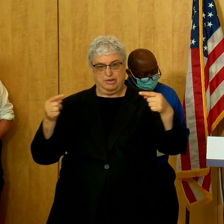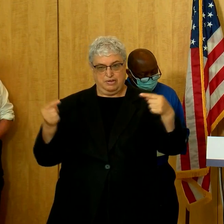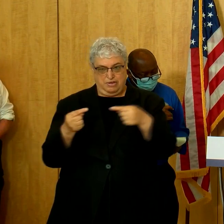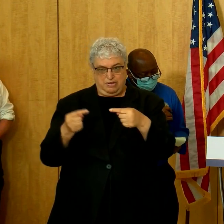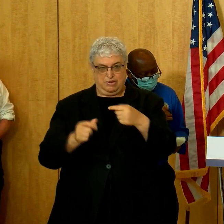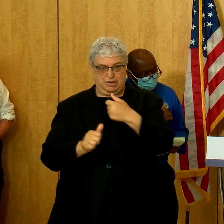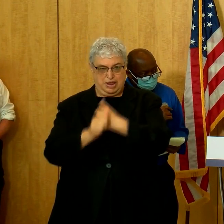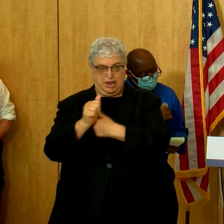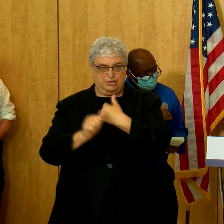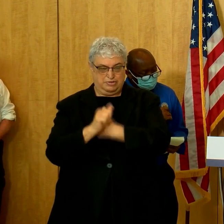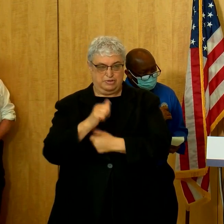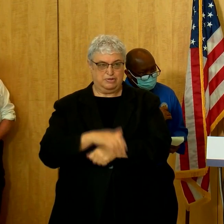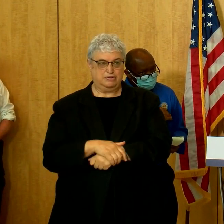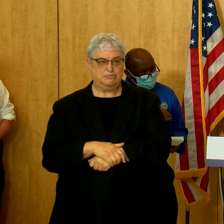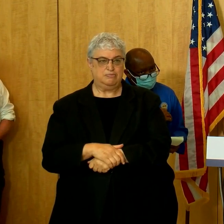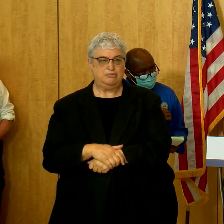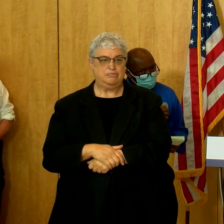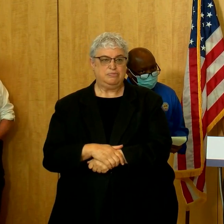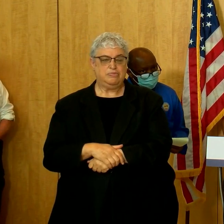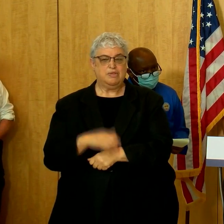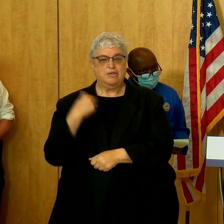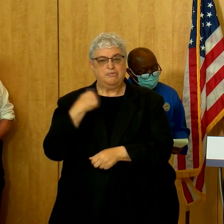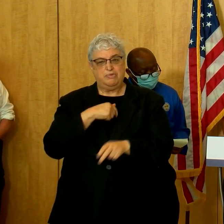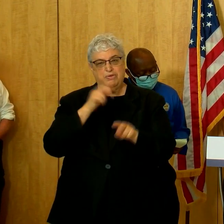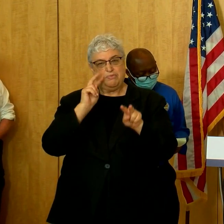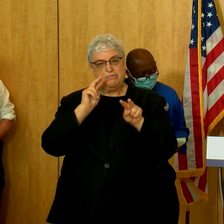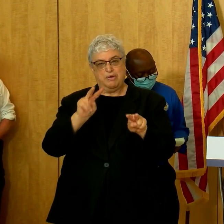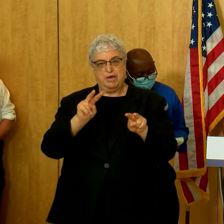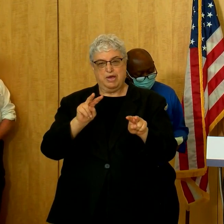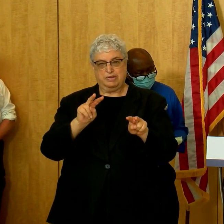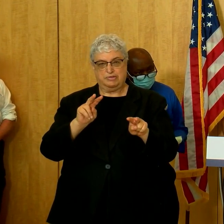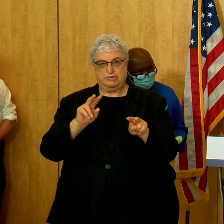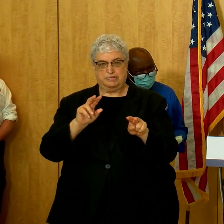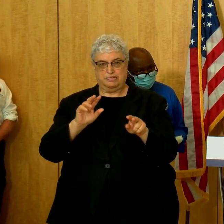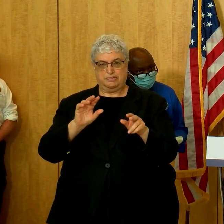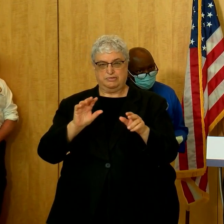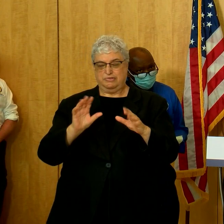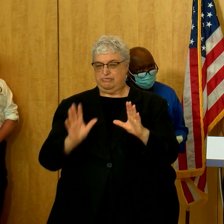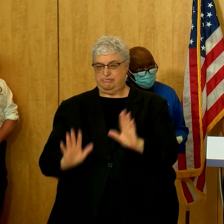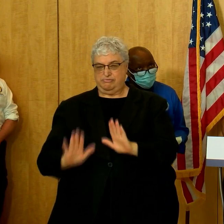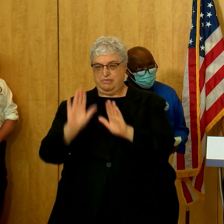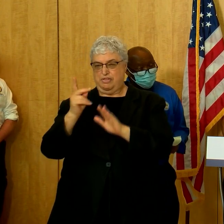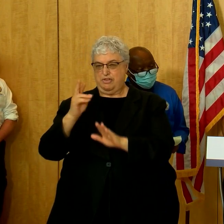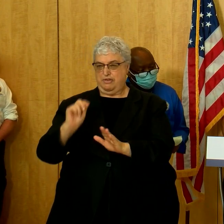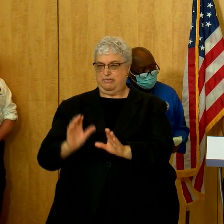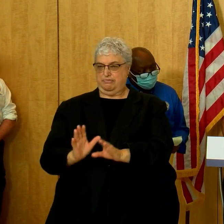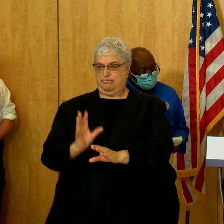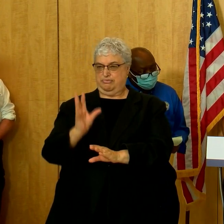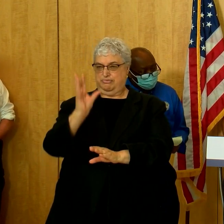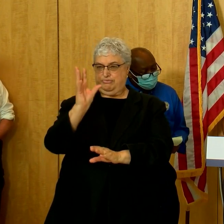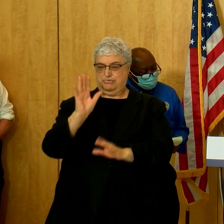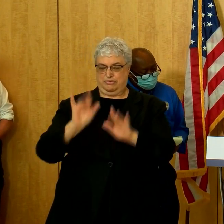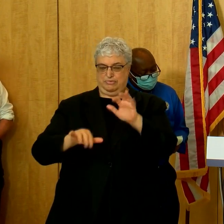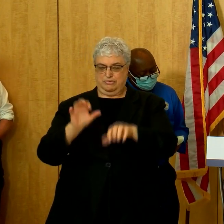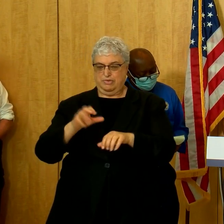are monitoring this storm closely. We encourage you all to do the same. Log on to